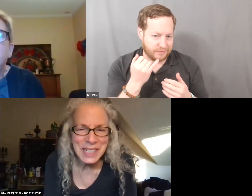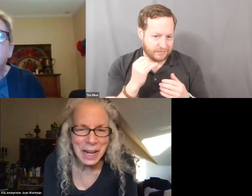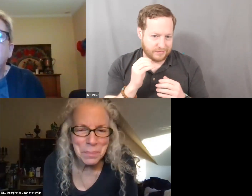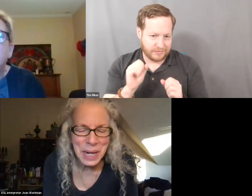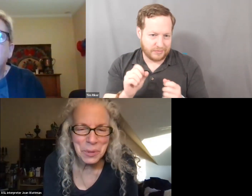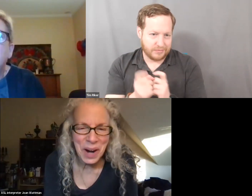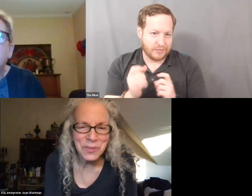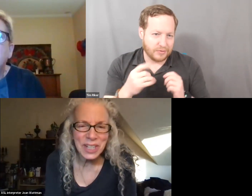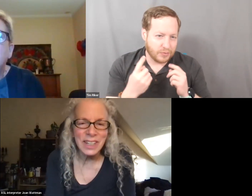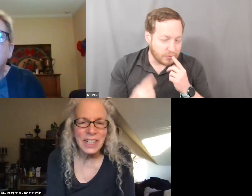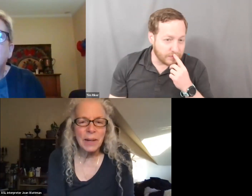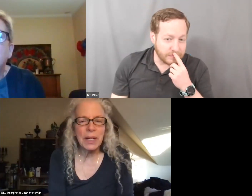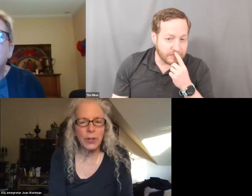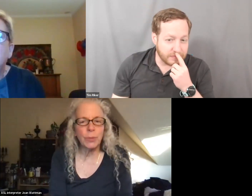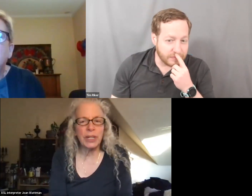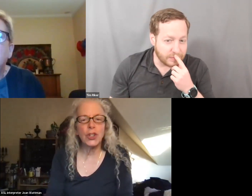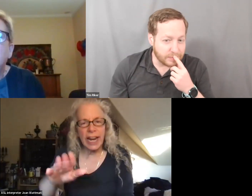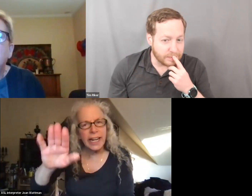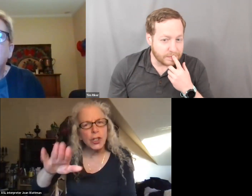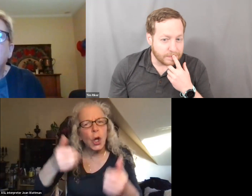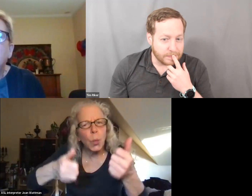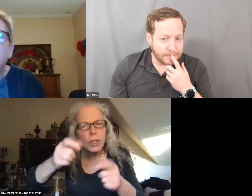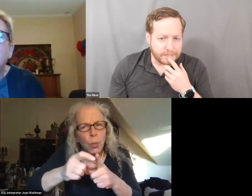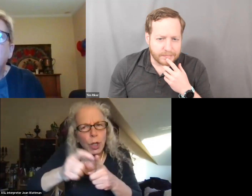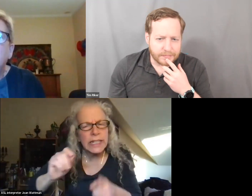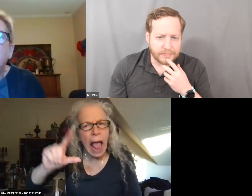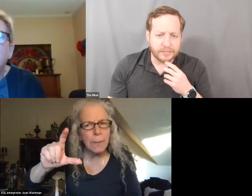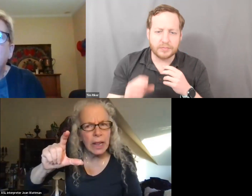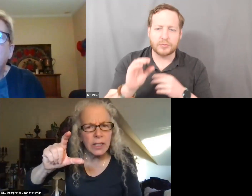a typographical, but if it could be changed,